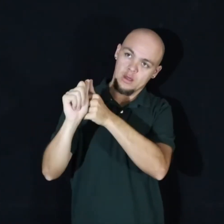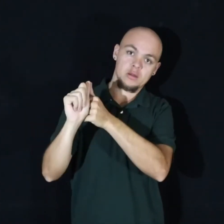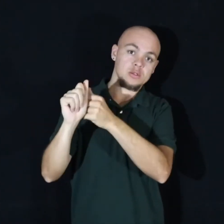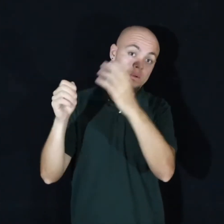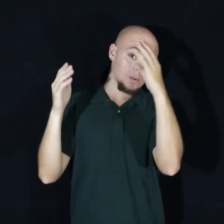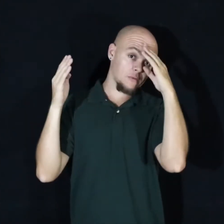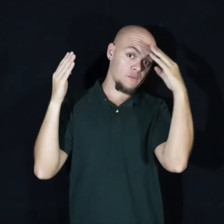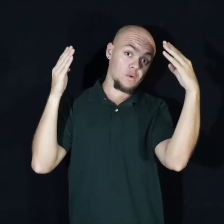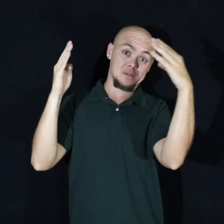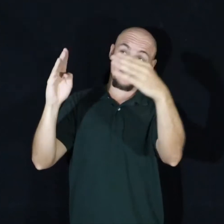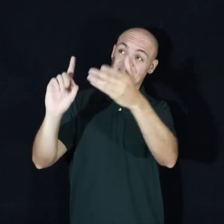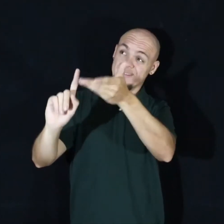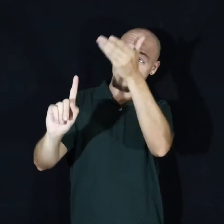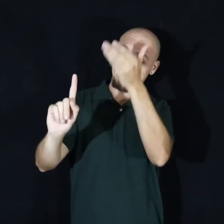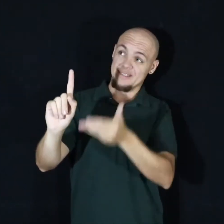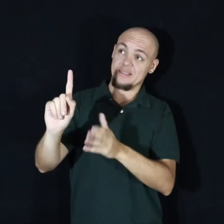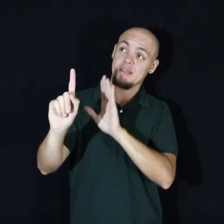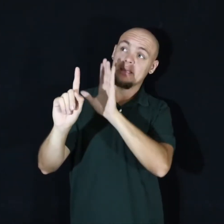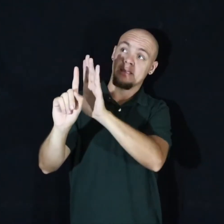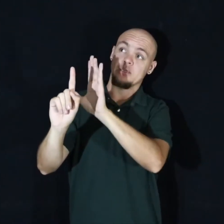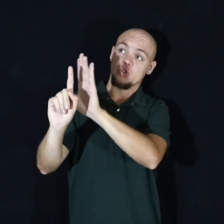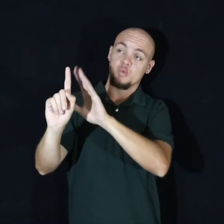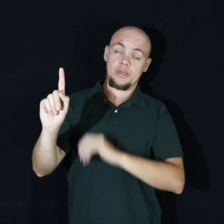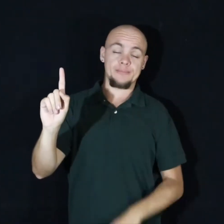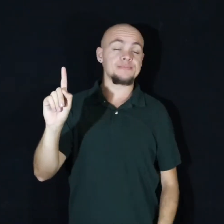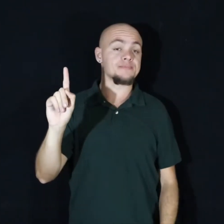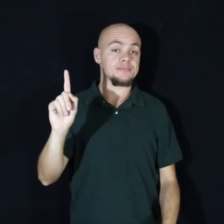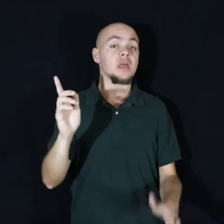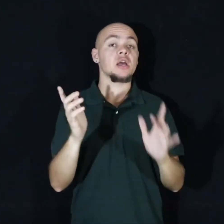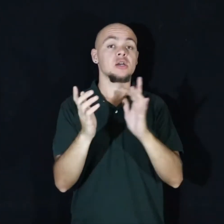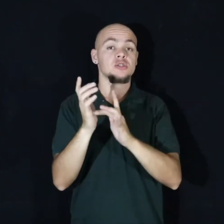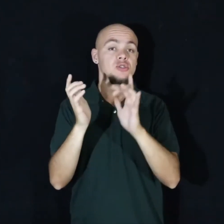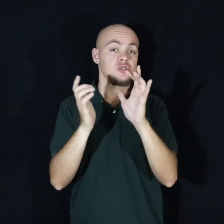human lives. And so we focus on him.